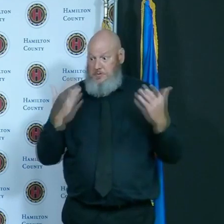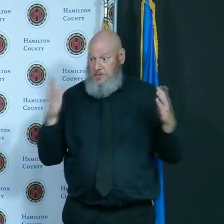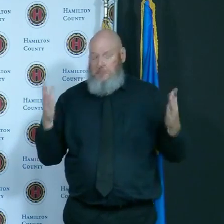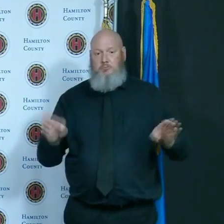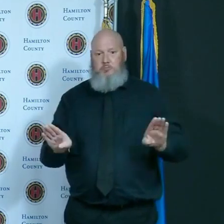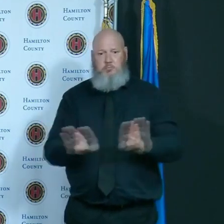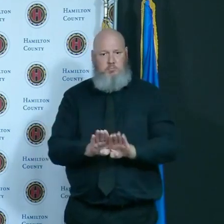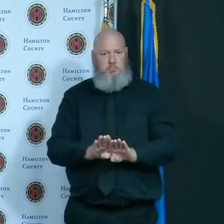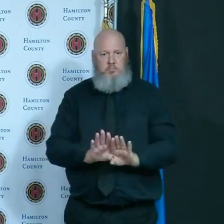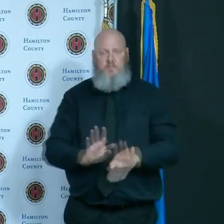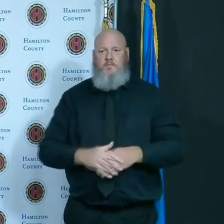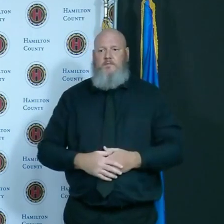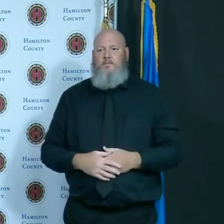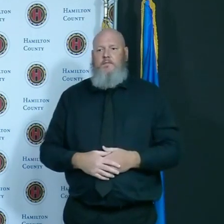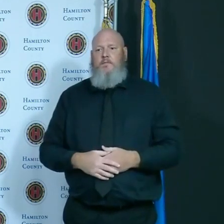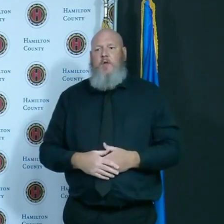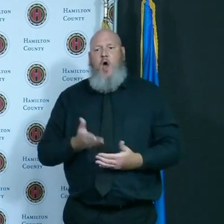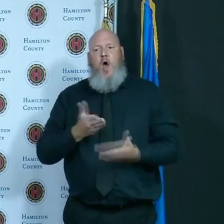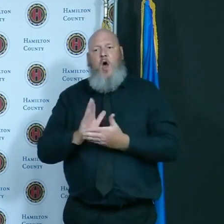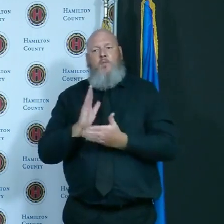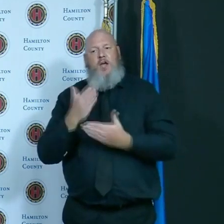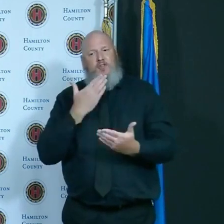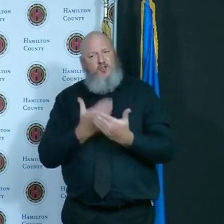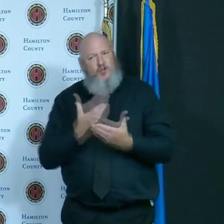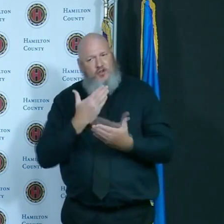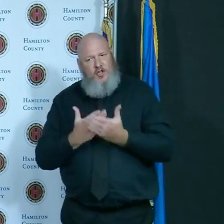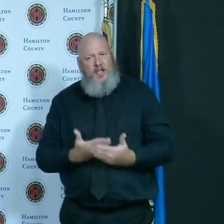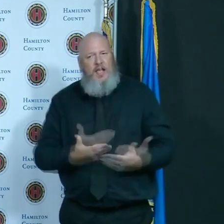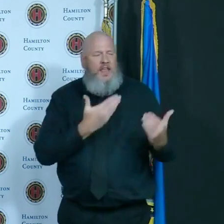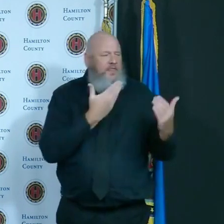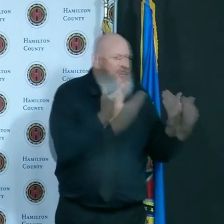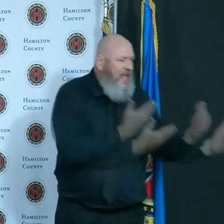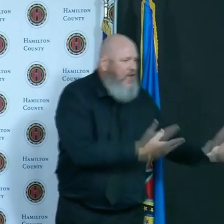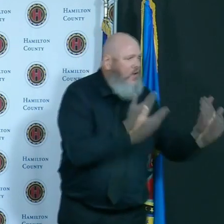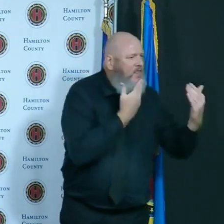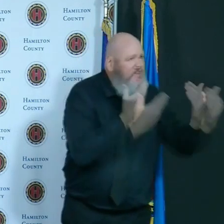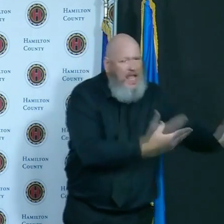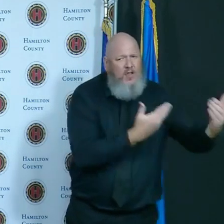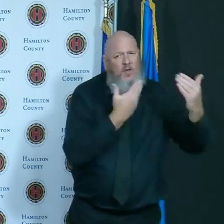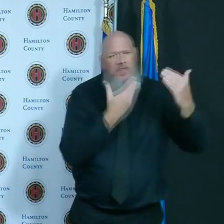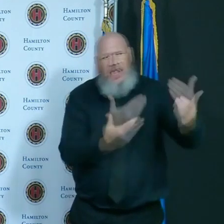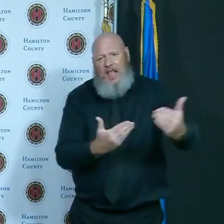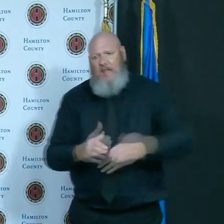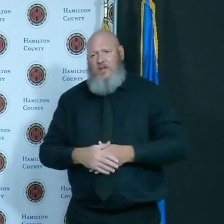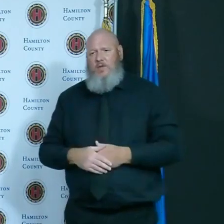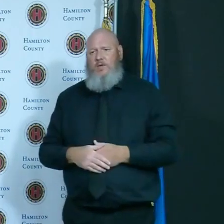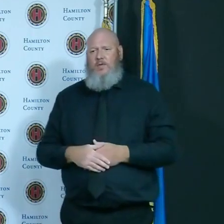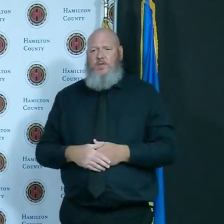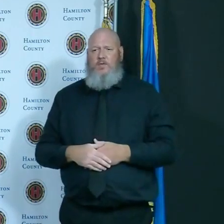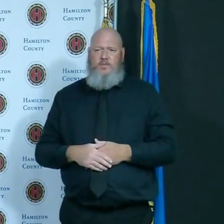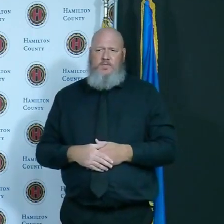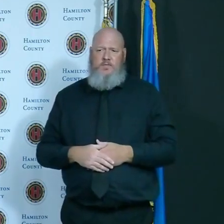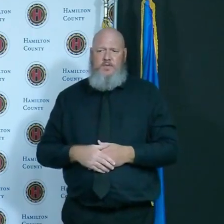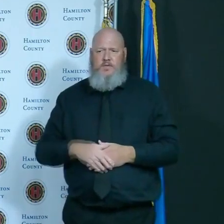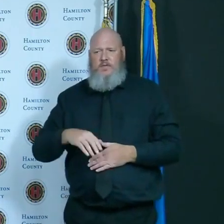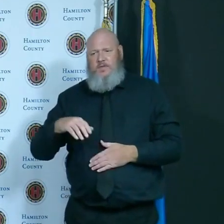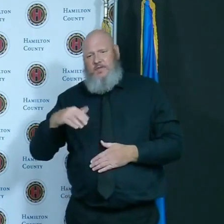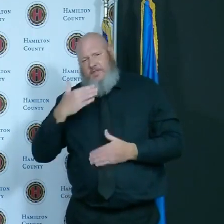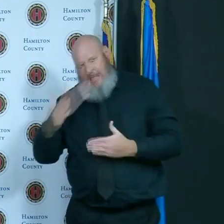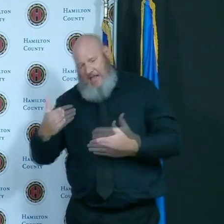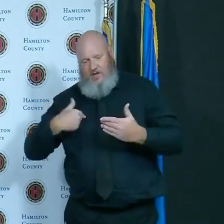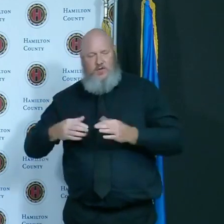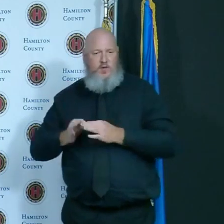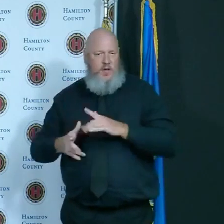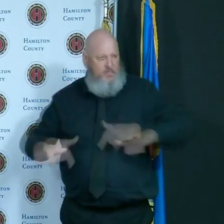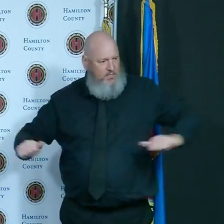All right, very good. So thank you to Sonia, to Victoria, to Renee, to Jay for being with us this